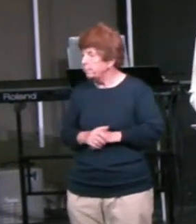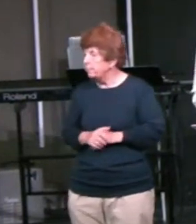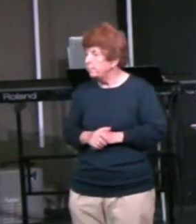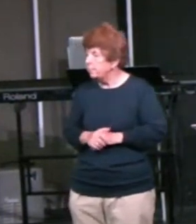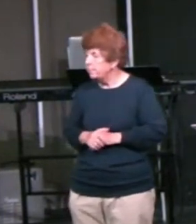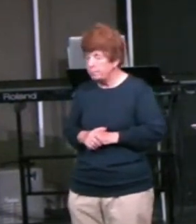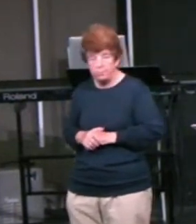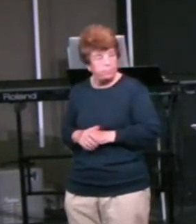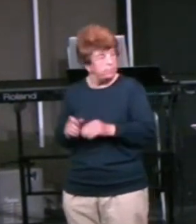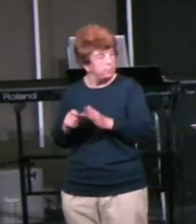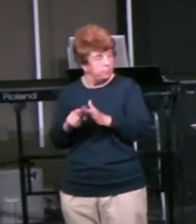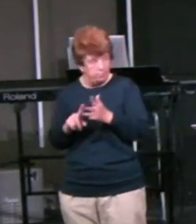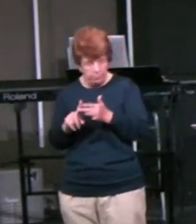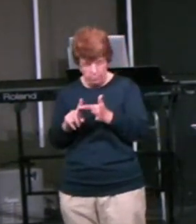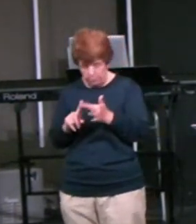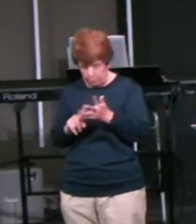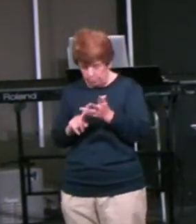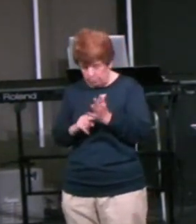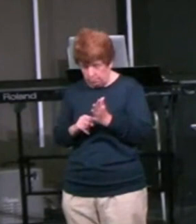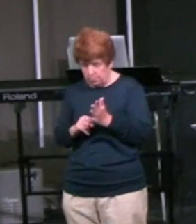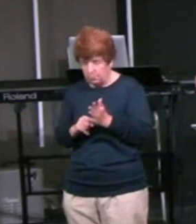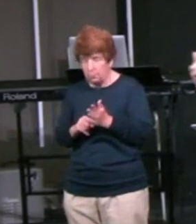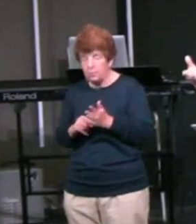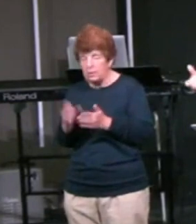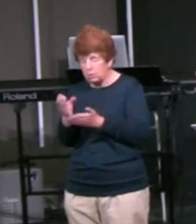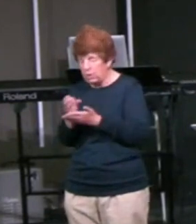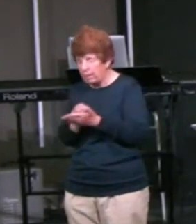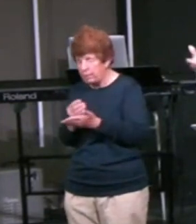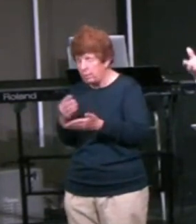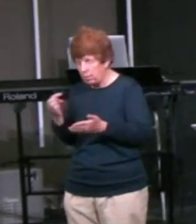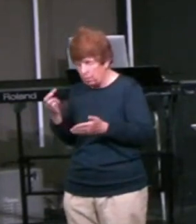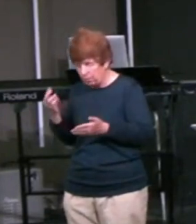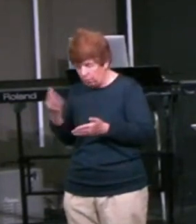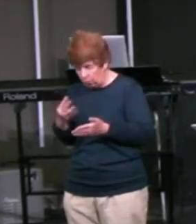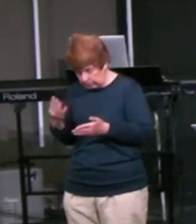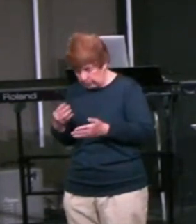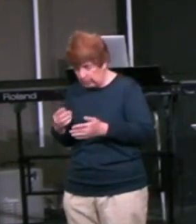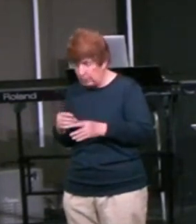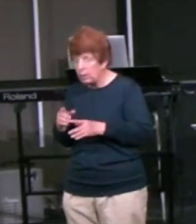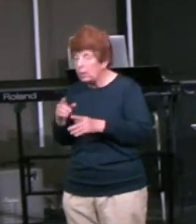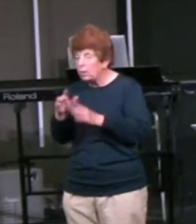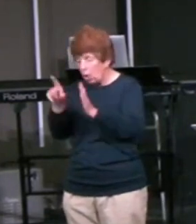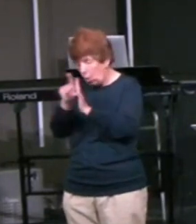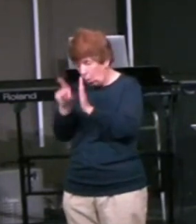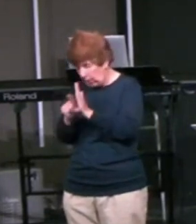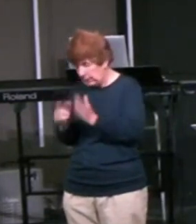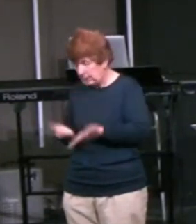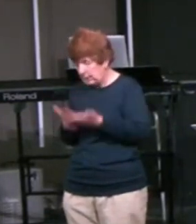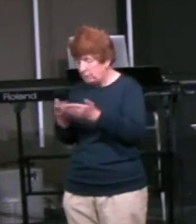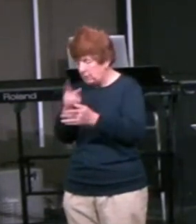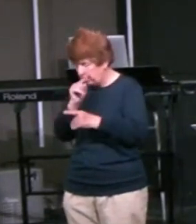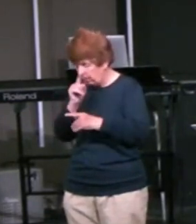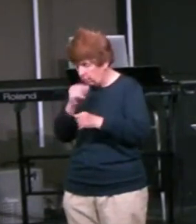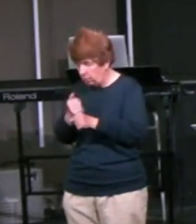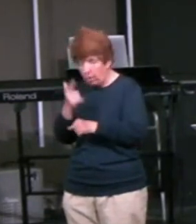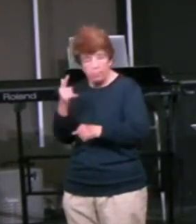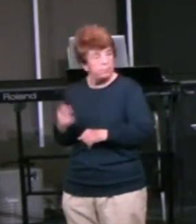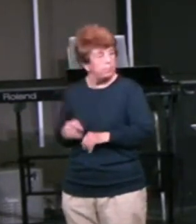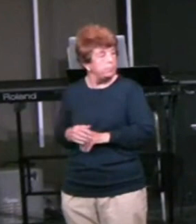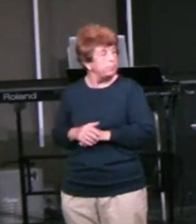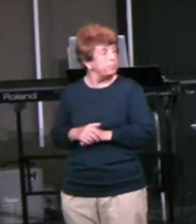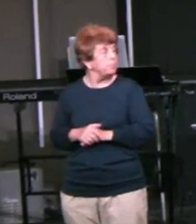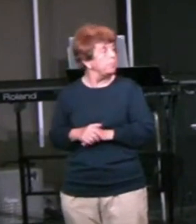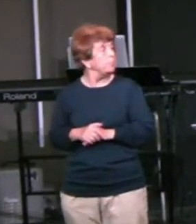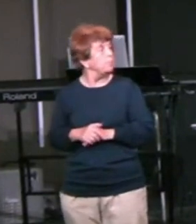But in Deuteronomy chapter 14, when the law is being presented to the people of God as